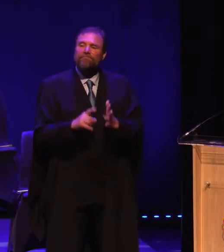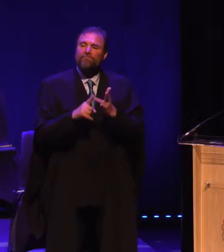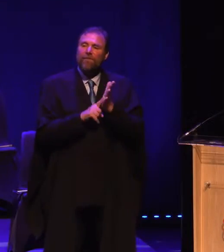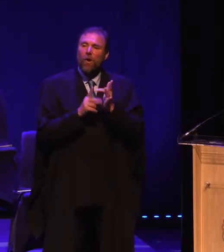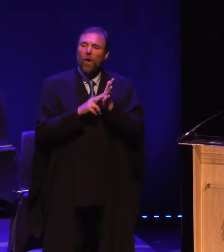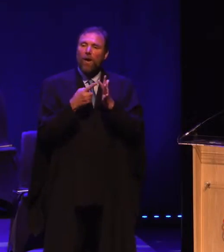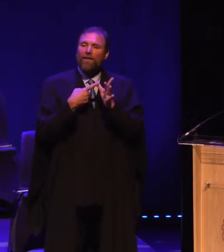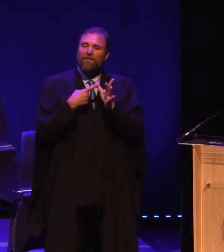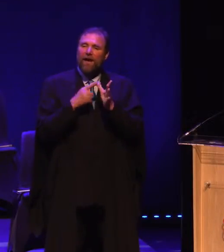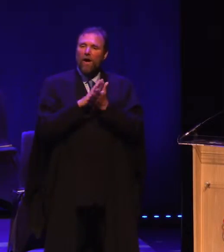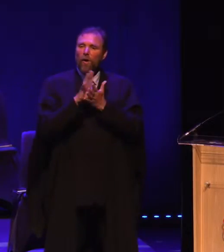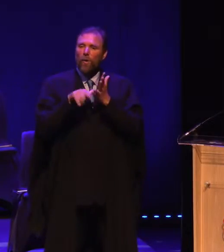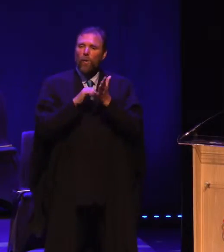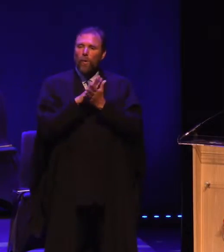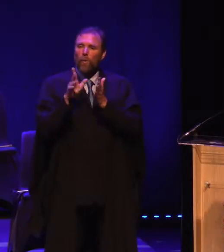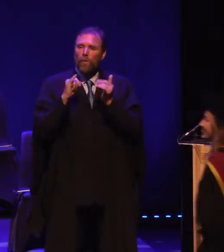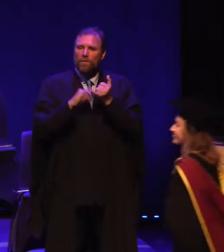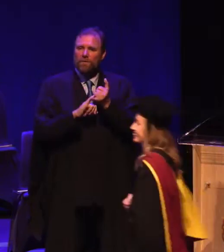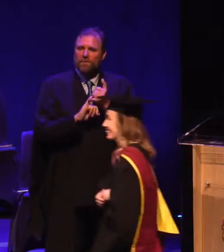Olivia Hughes.